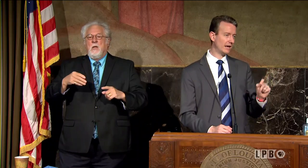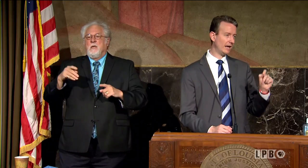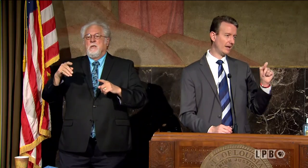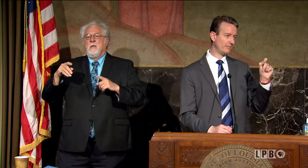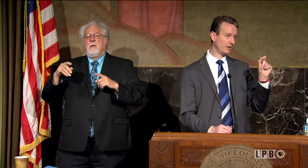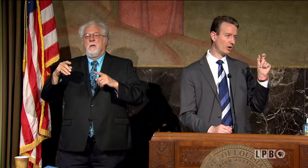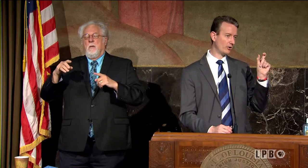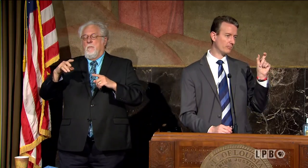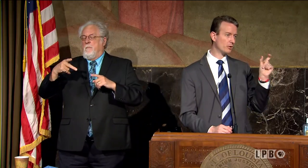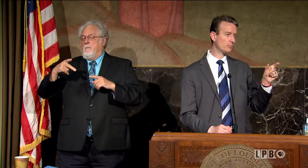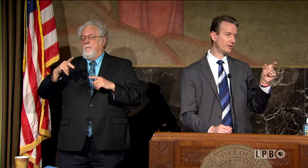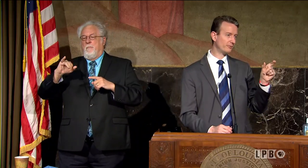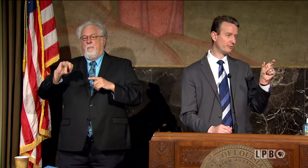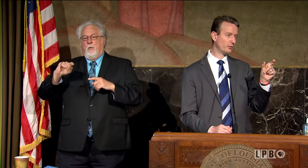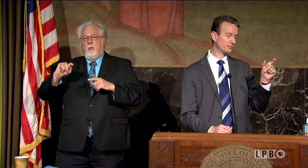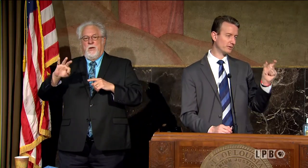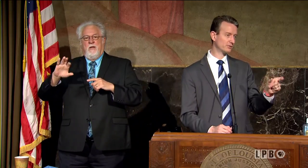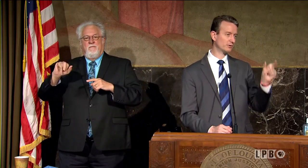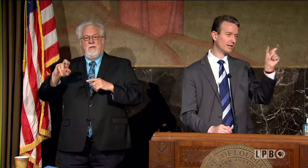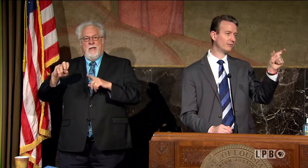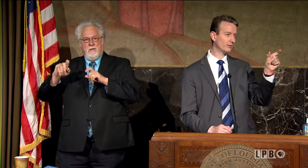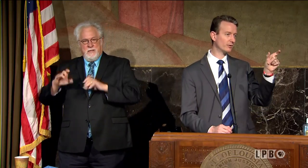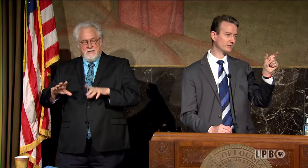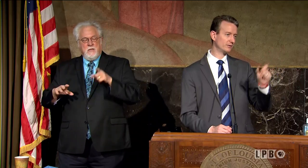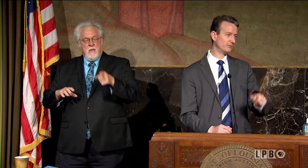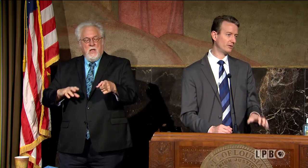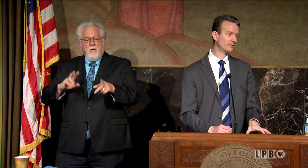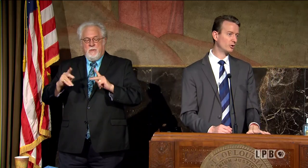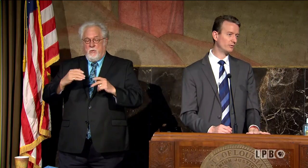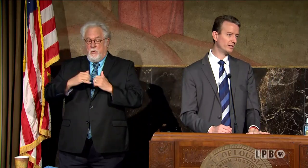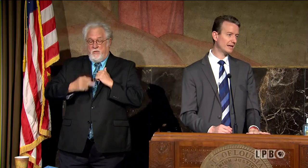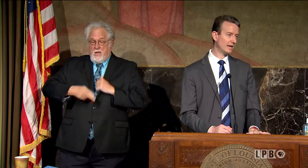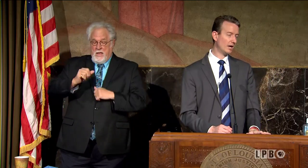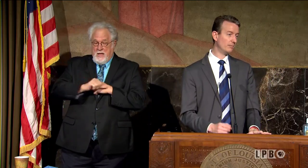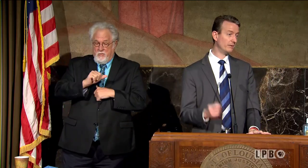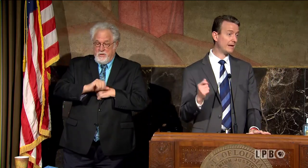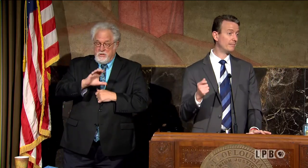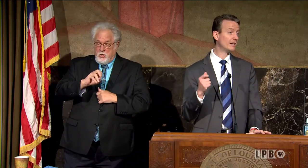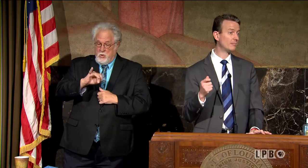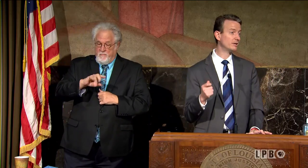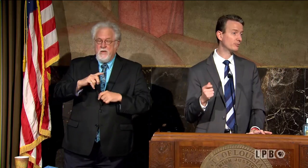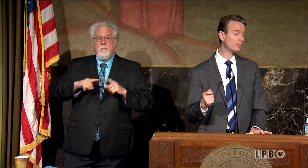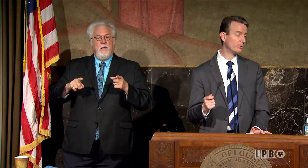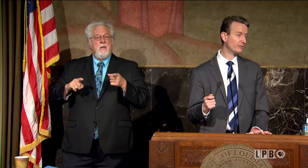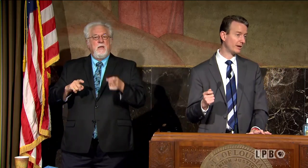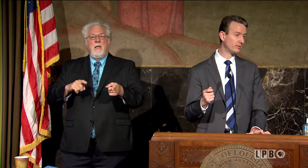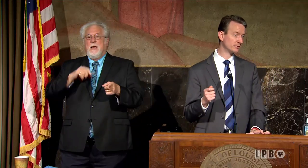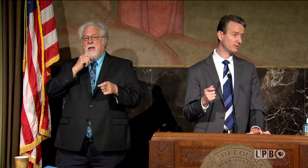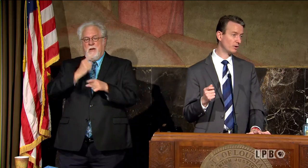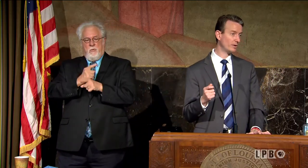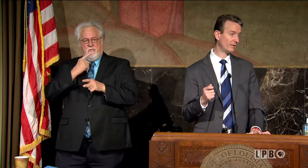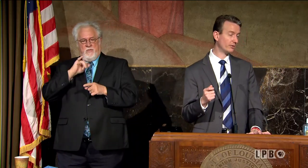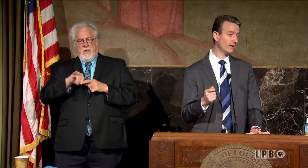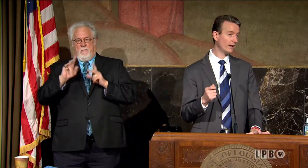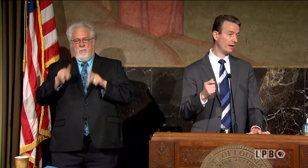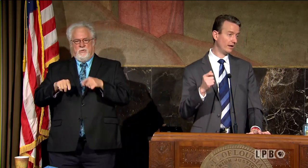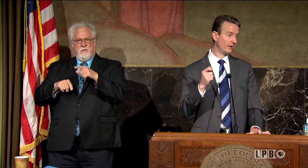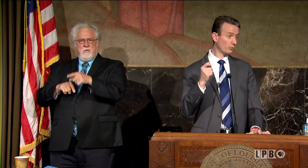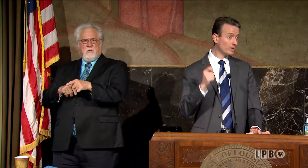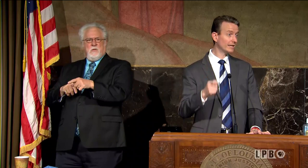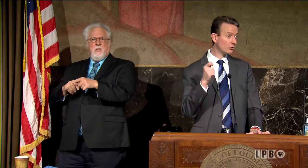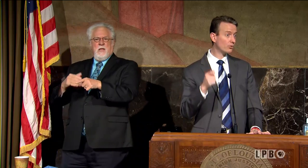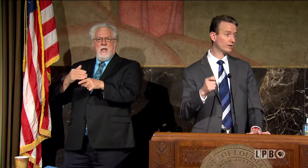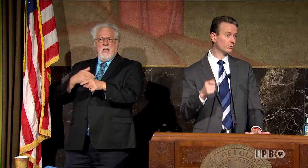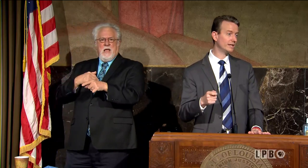tests are appropriate for folks with a certain level of risk of COVID, but may not be appropriate for that person where we have